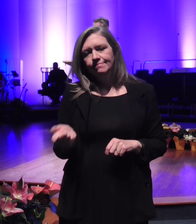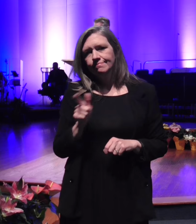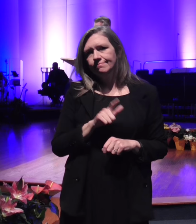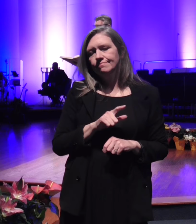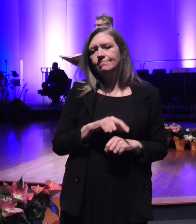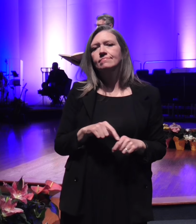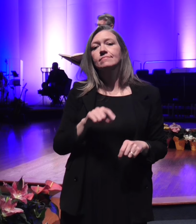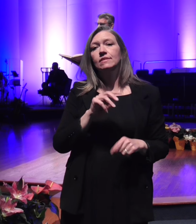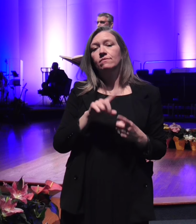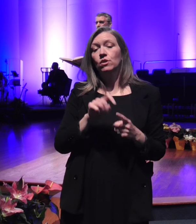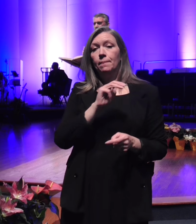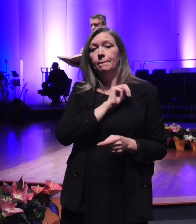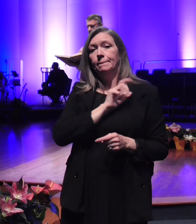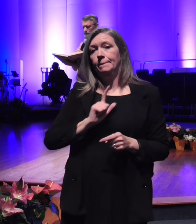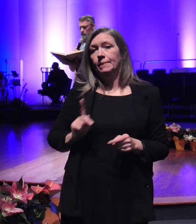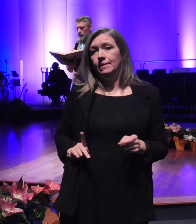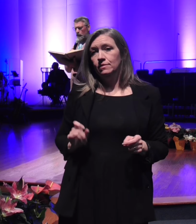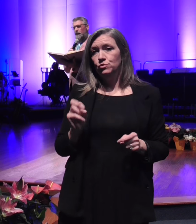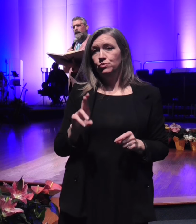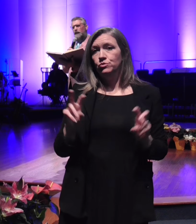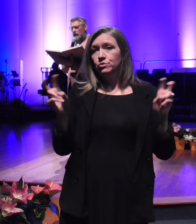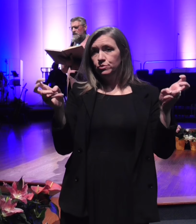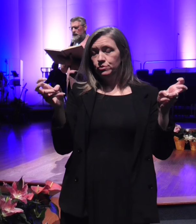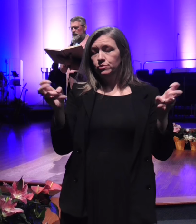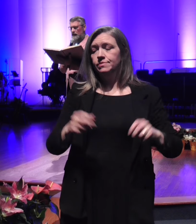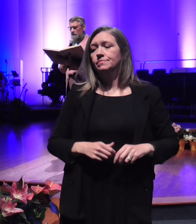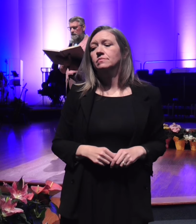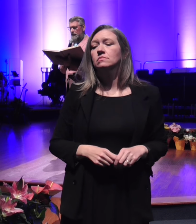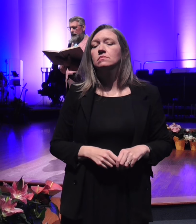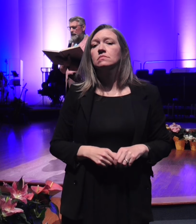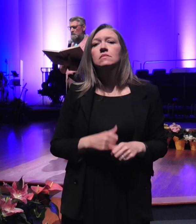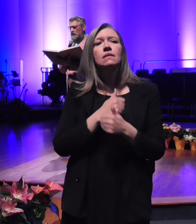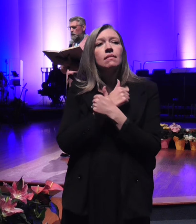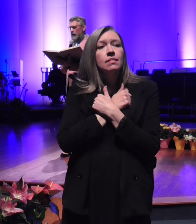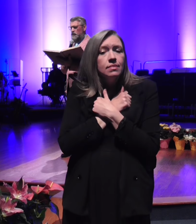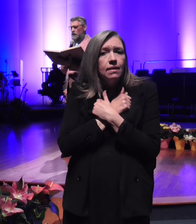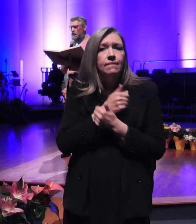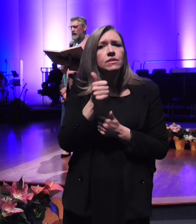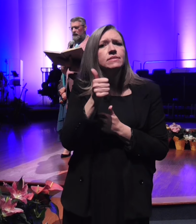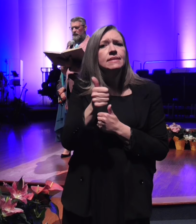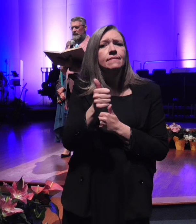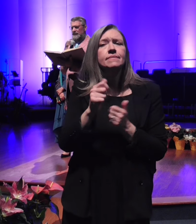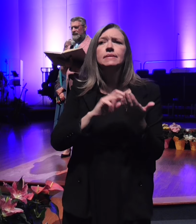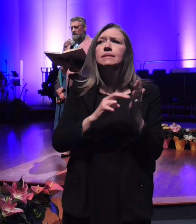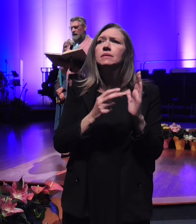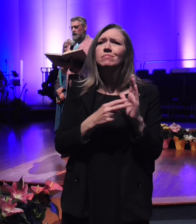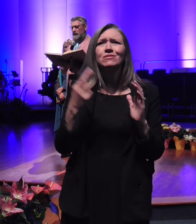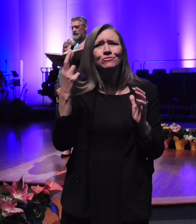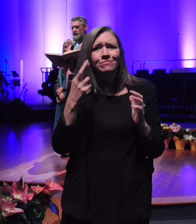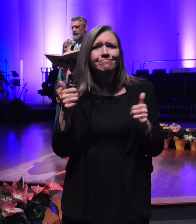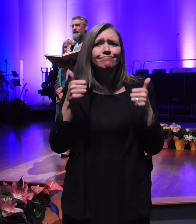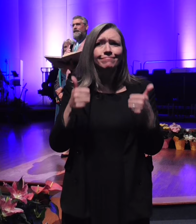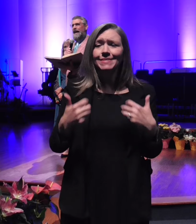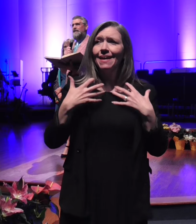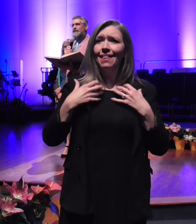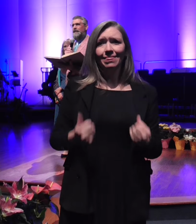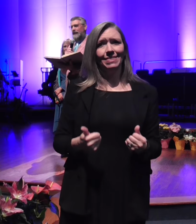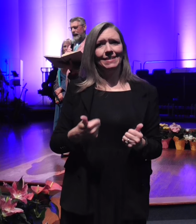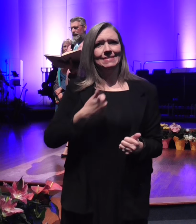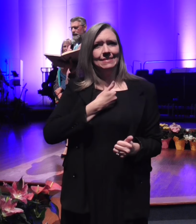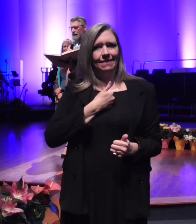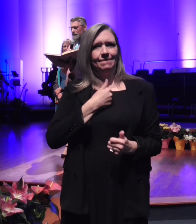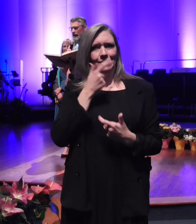And from Martin Luther King Jr. Love yourself, and that means rational, healthy self-interest. That's